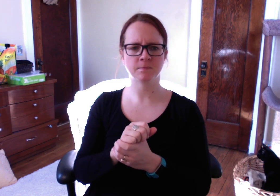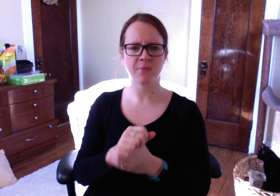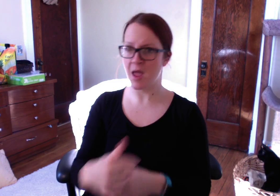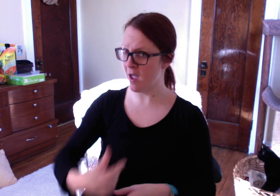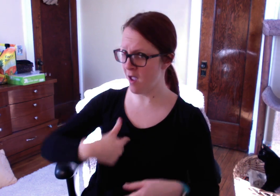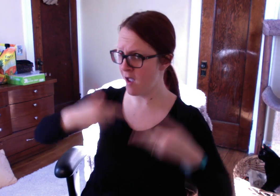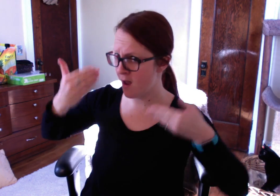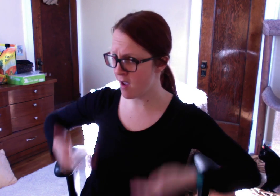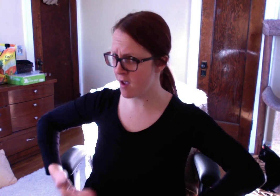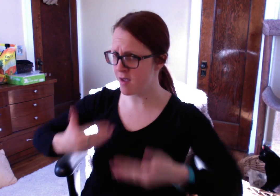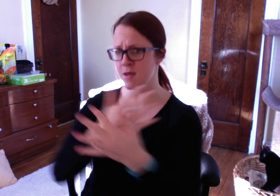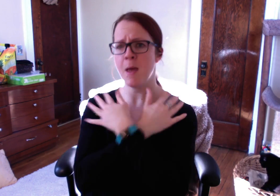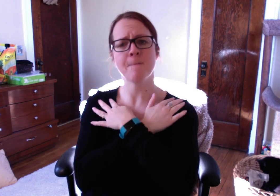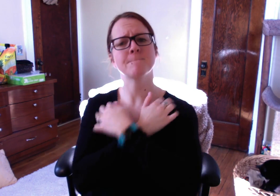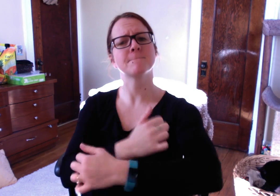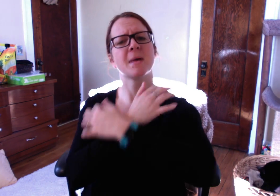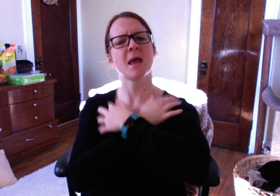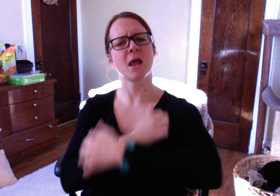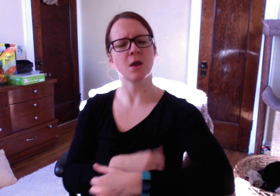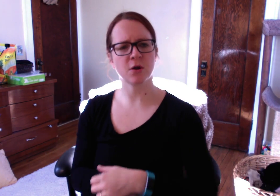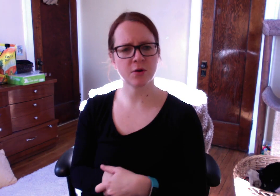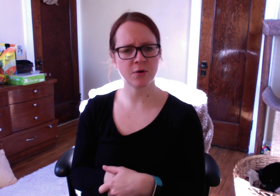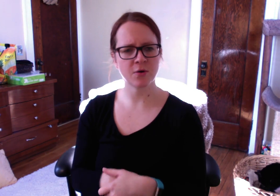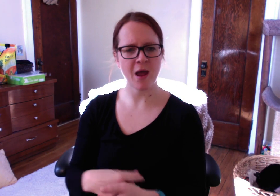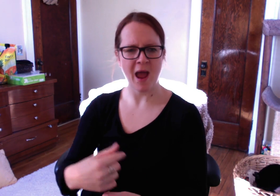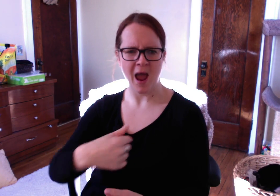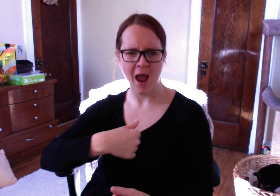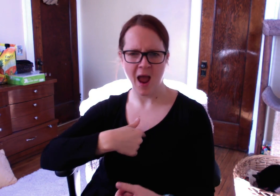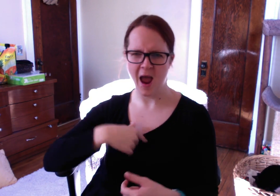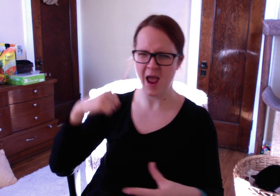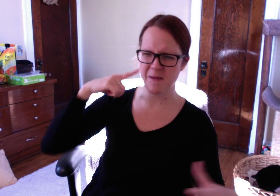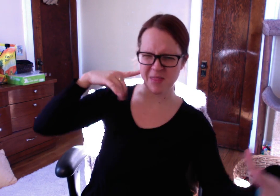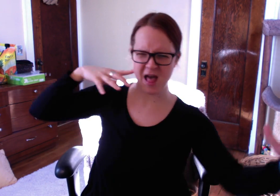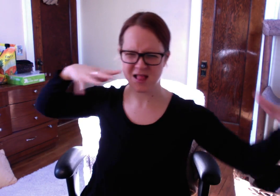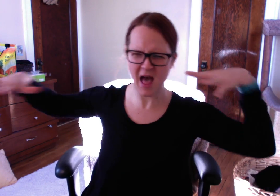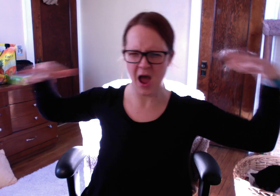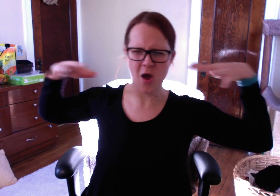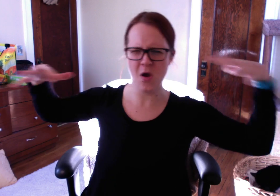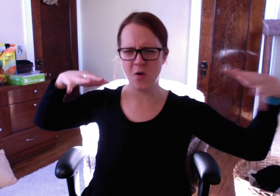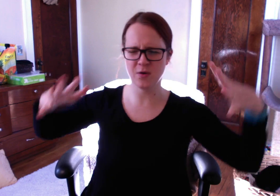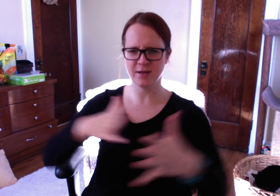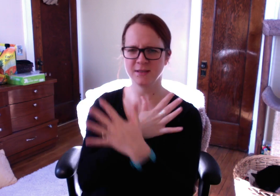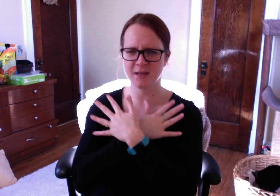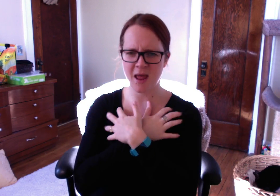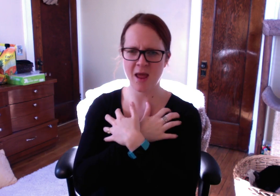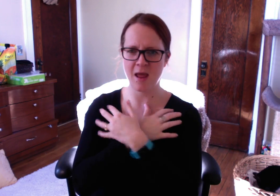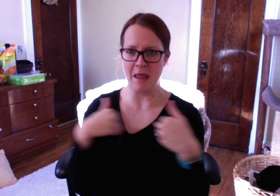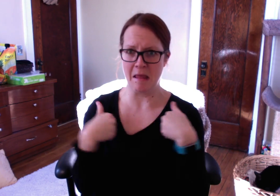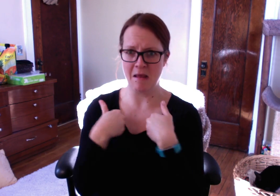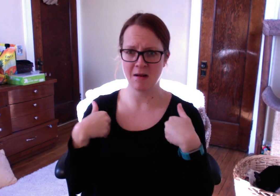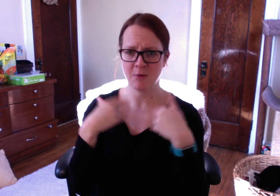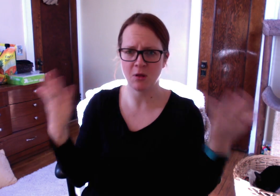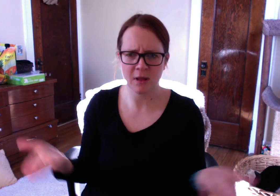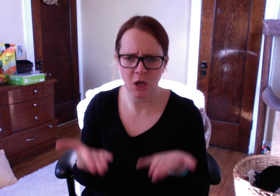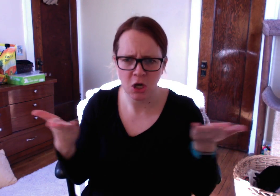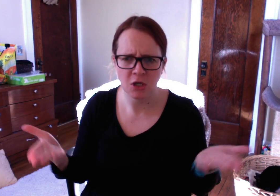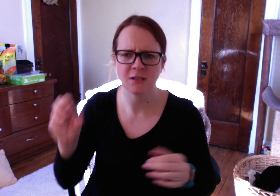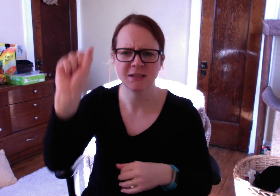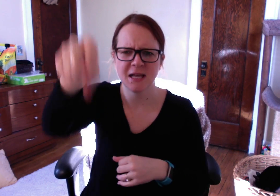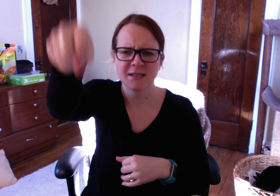I am Bear. I am the loudest of all the animals. Yes, I